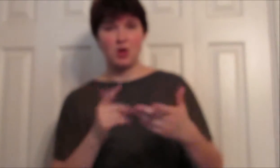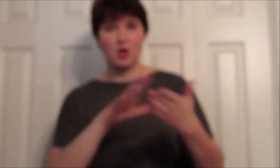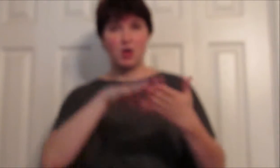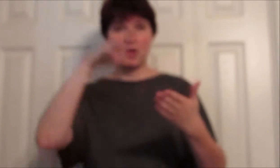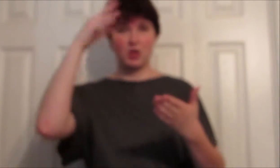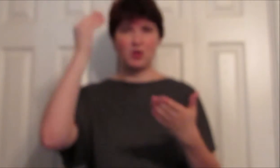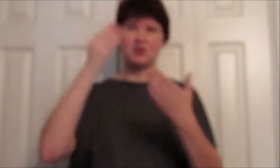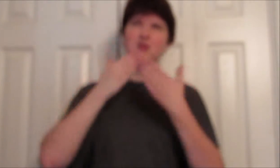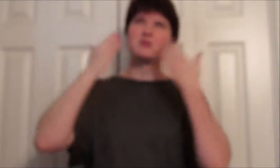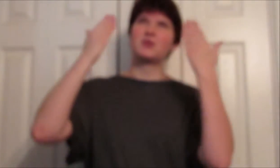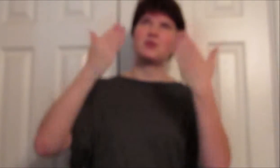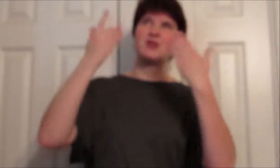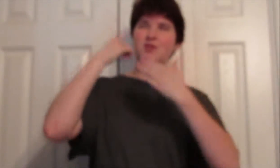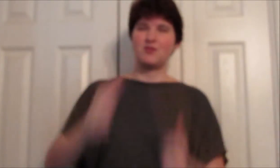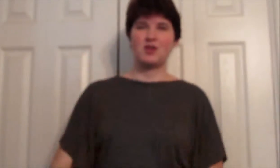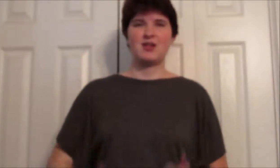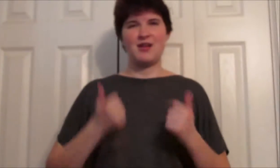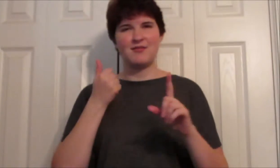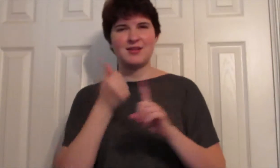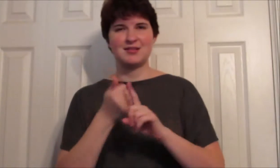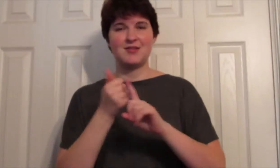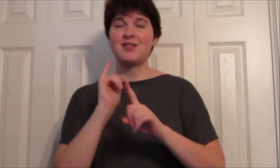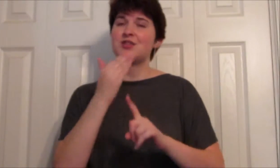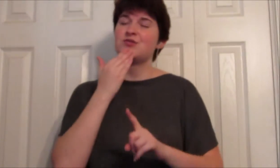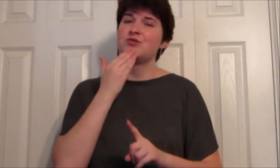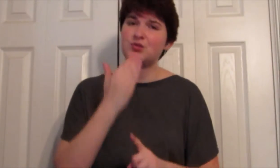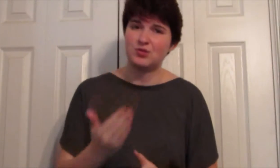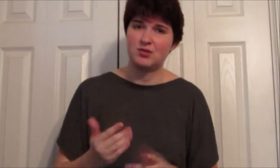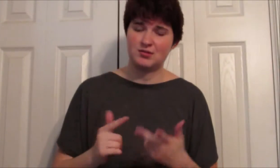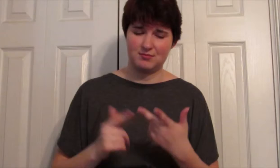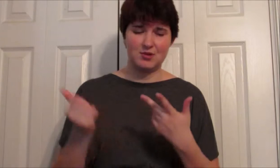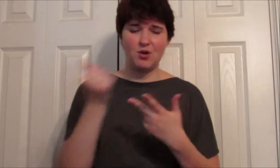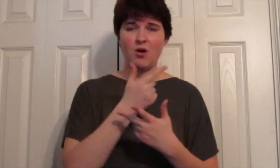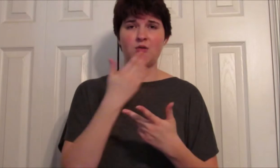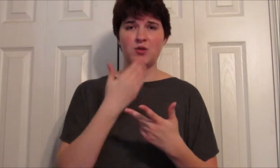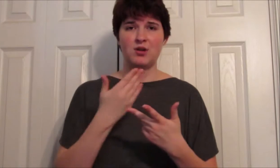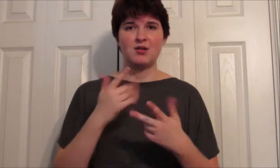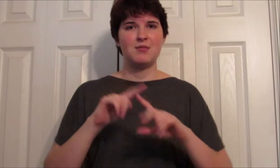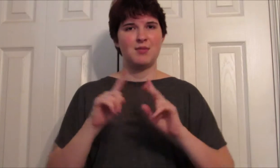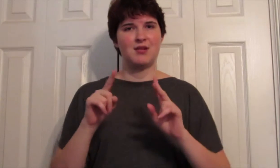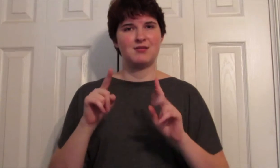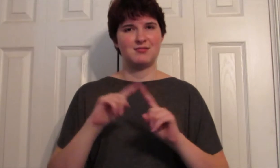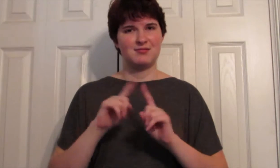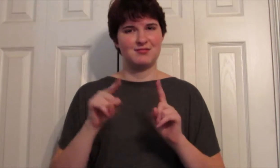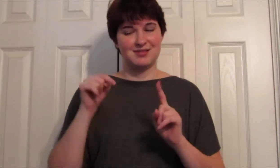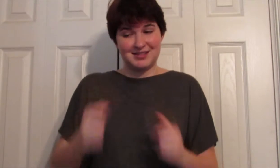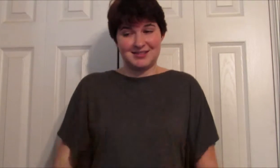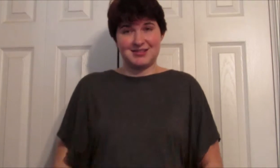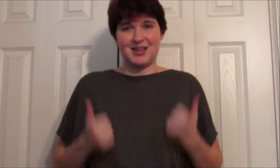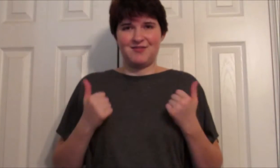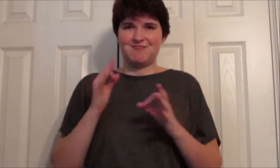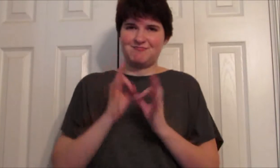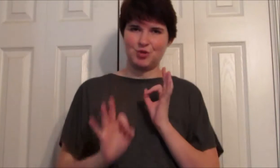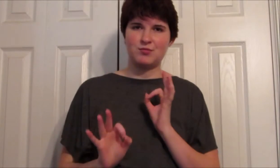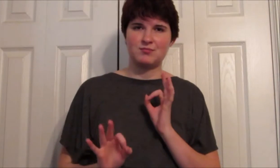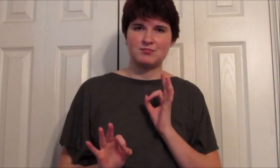to just be grateful for life itself, and that is good. But this life is temporary, and one day it will